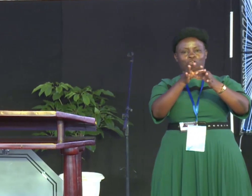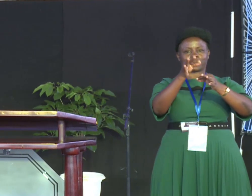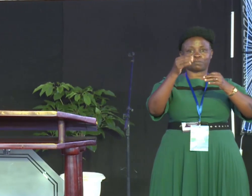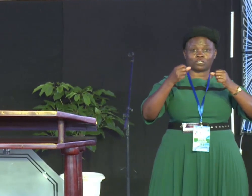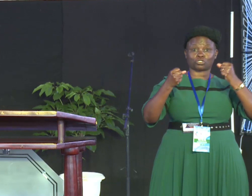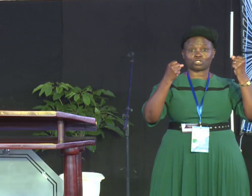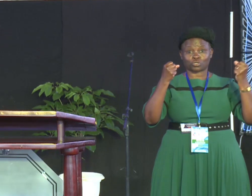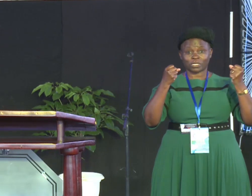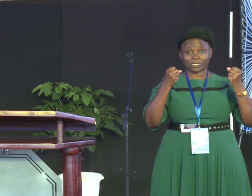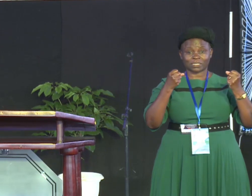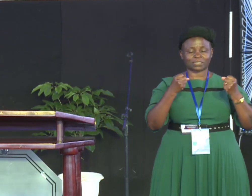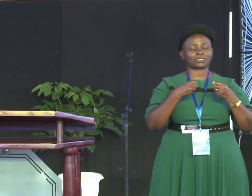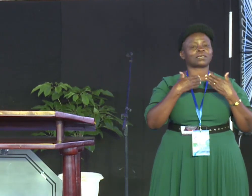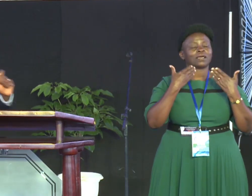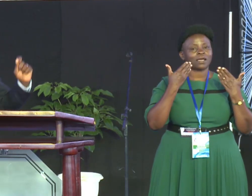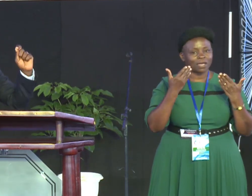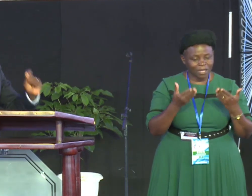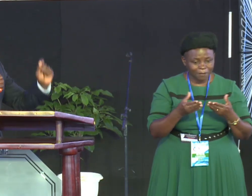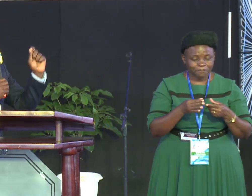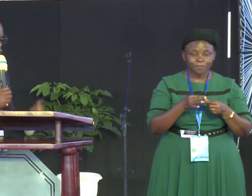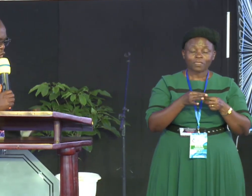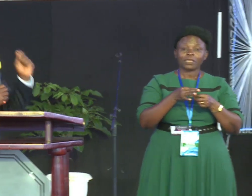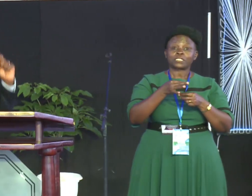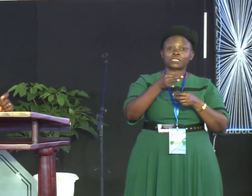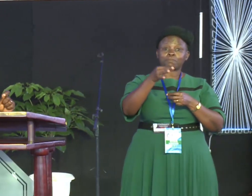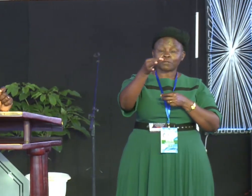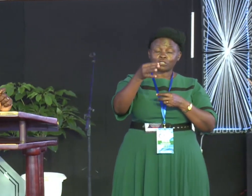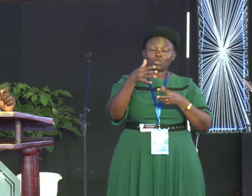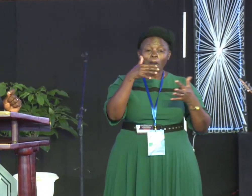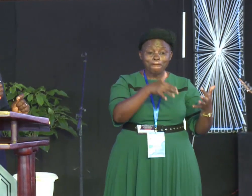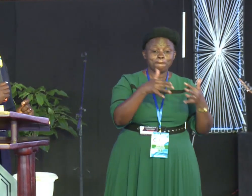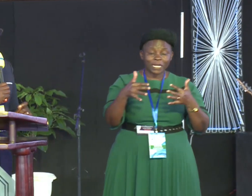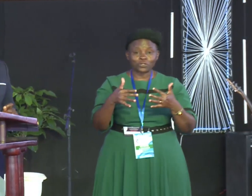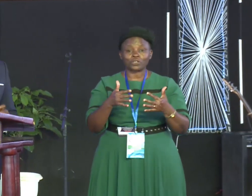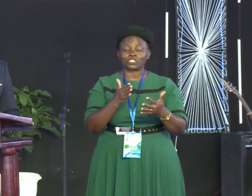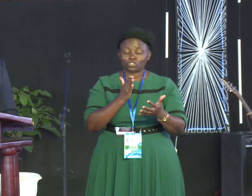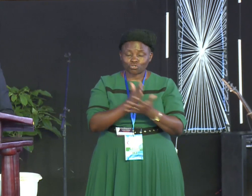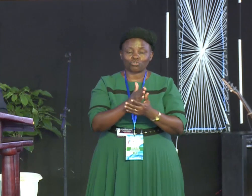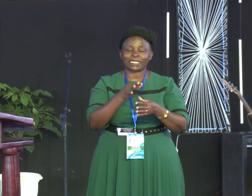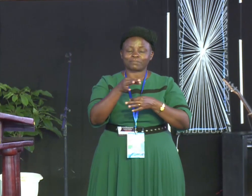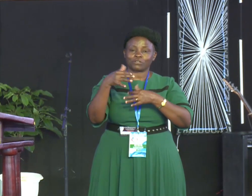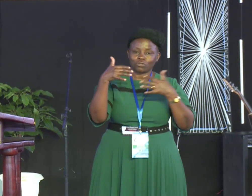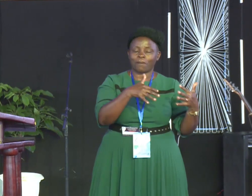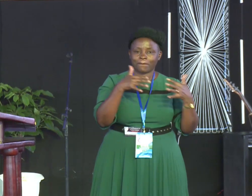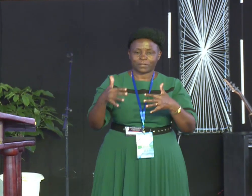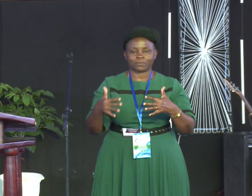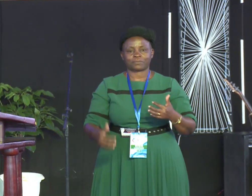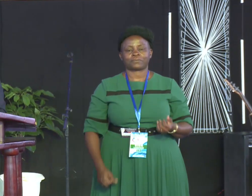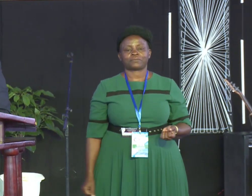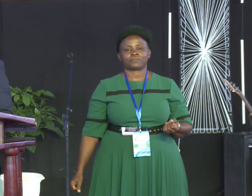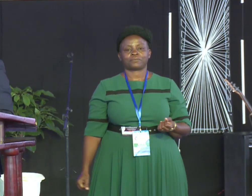Olutalo lw'omwoyo. The warfare of the spirit. Lutalo lwa mwoyo. Is a spiritual warfare.